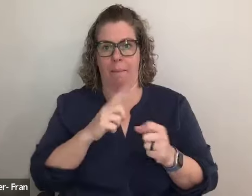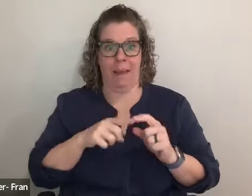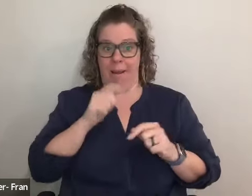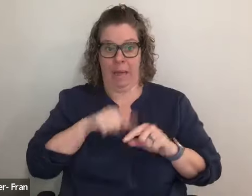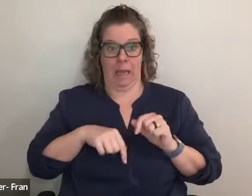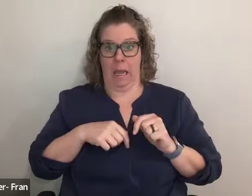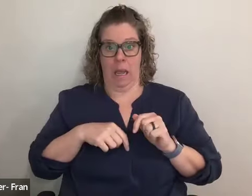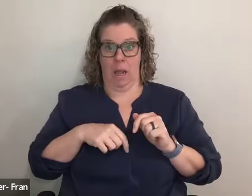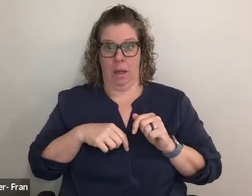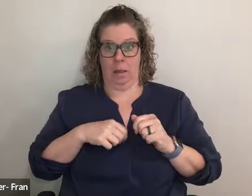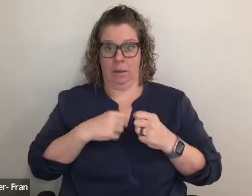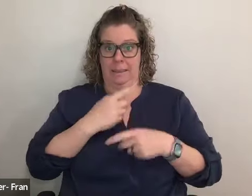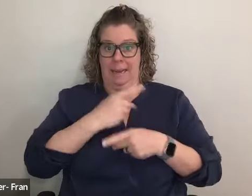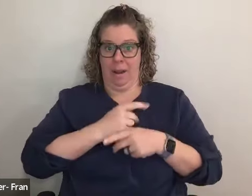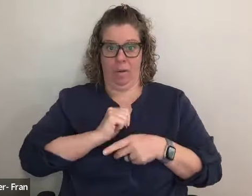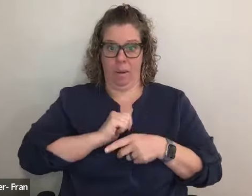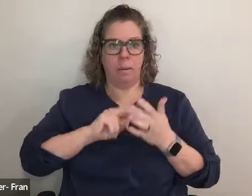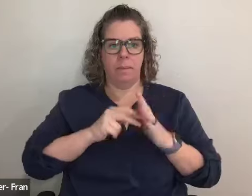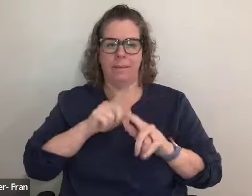to be able to show up for yourself.